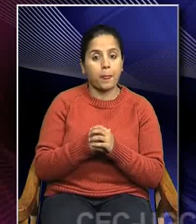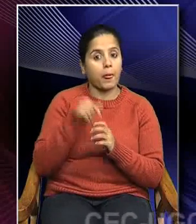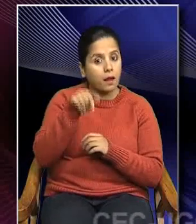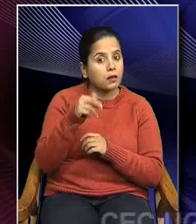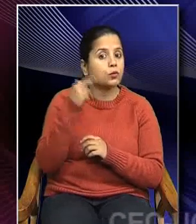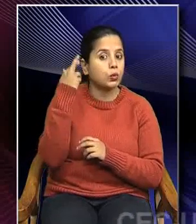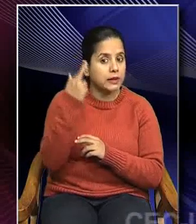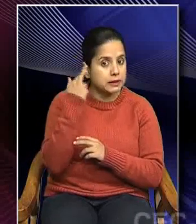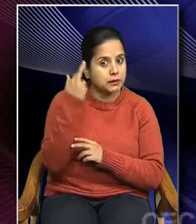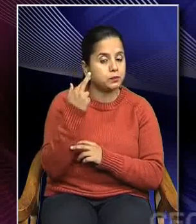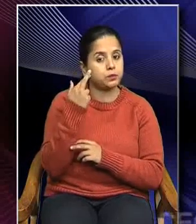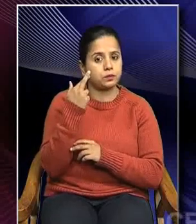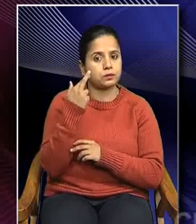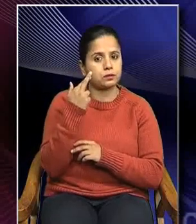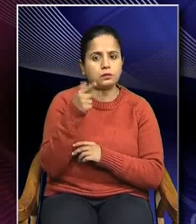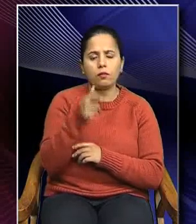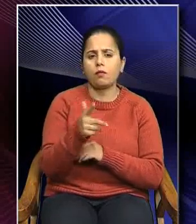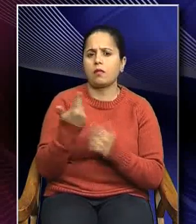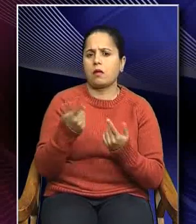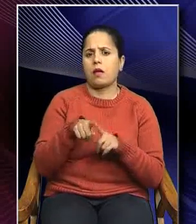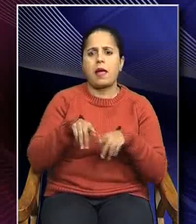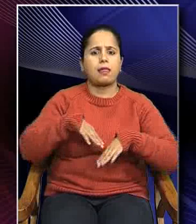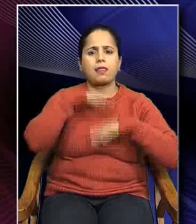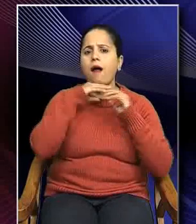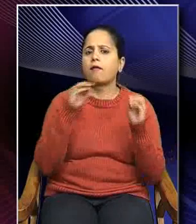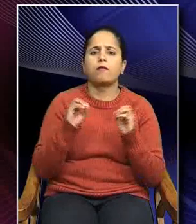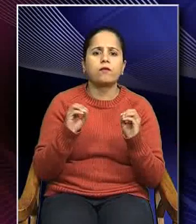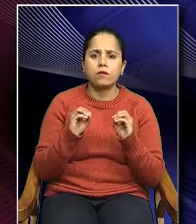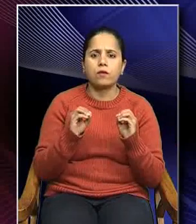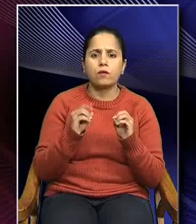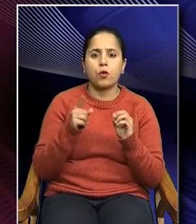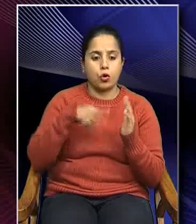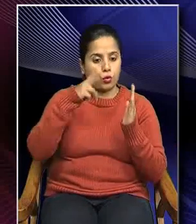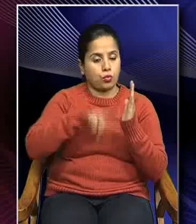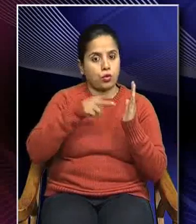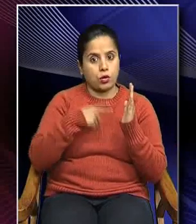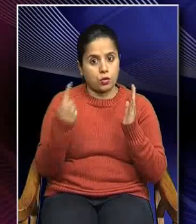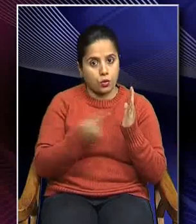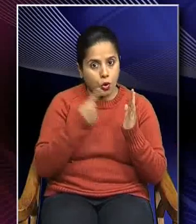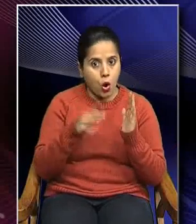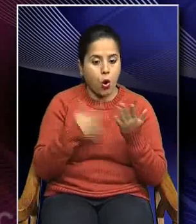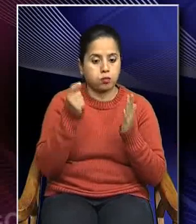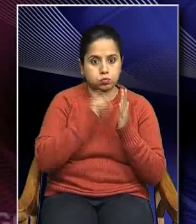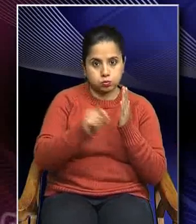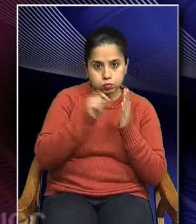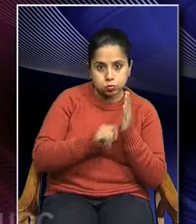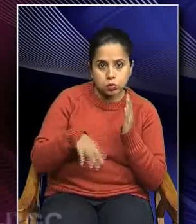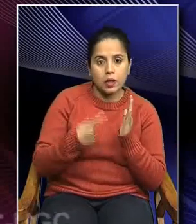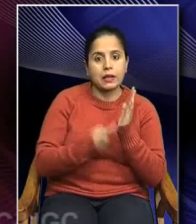Therefore, it is just not enough to only read the passages of